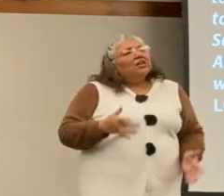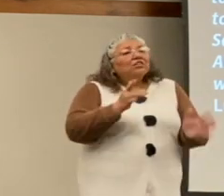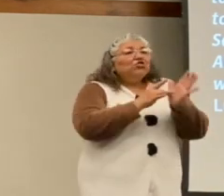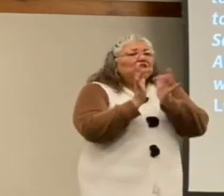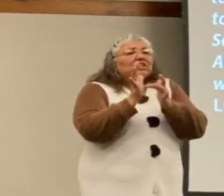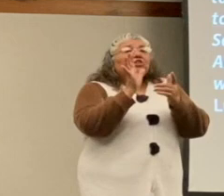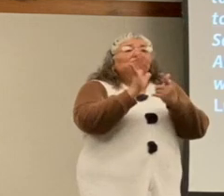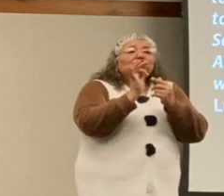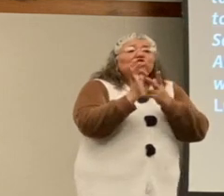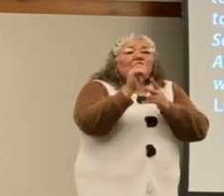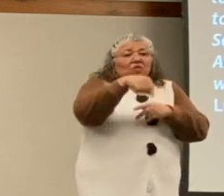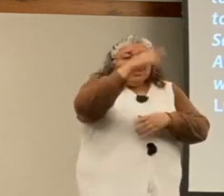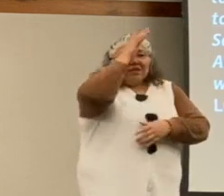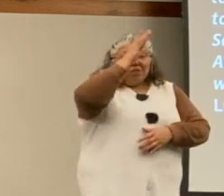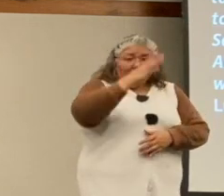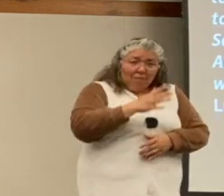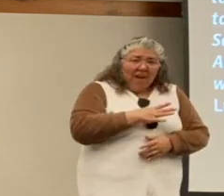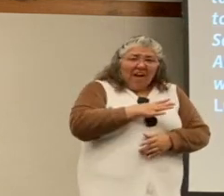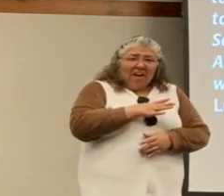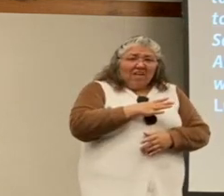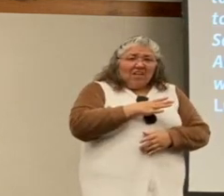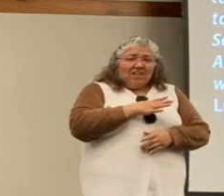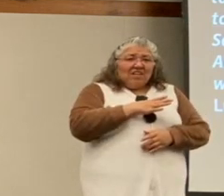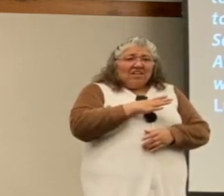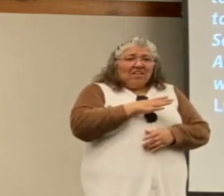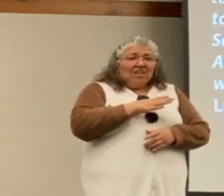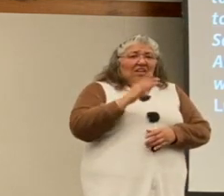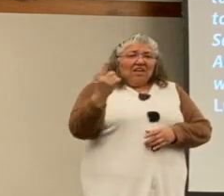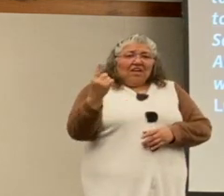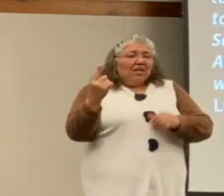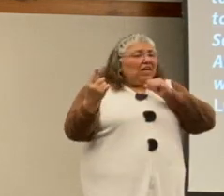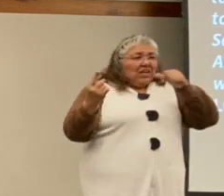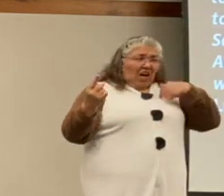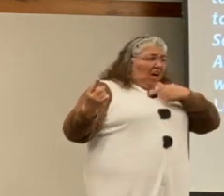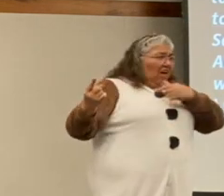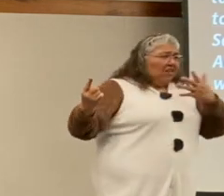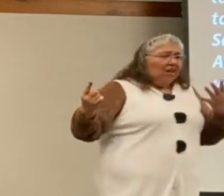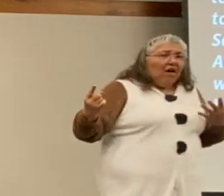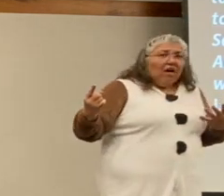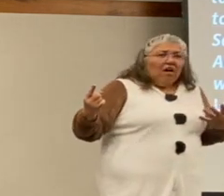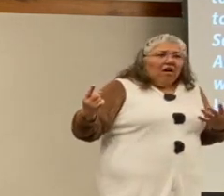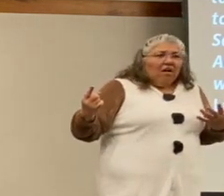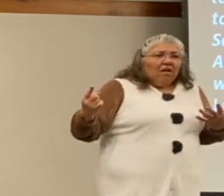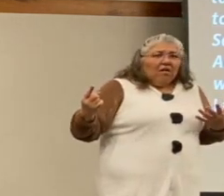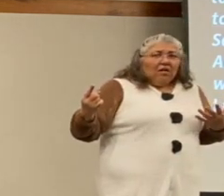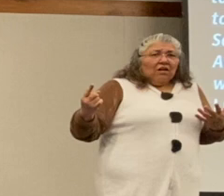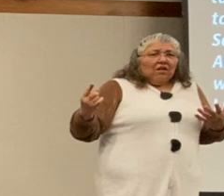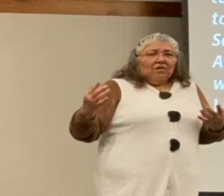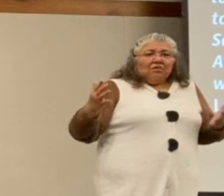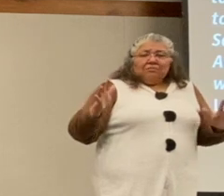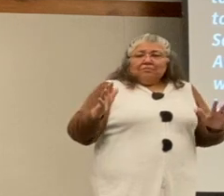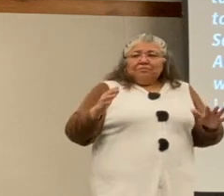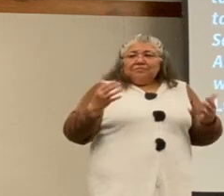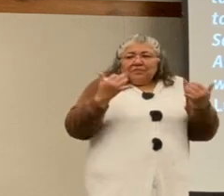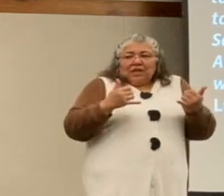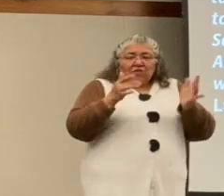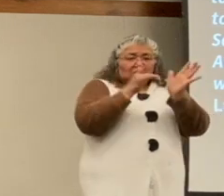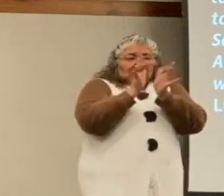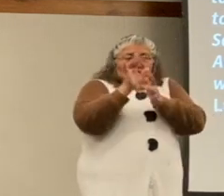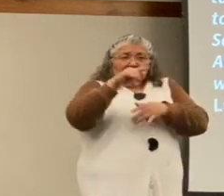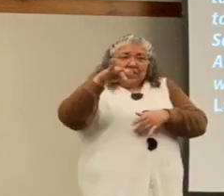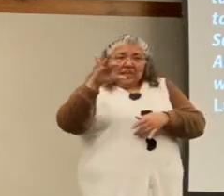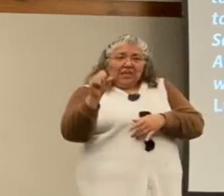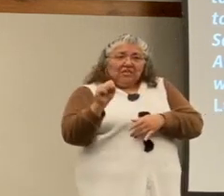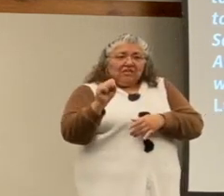Jesus chose this man over us? Can you imagine the looks that Jesus and